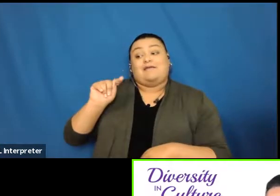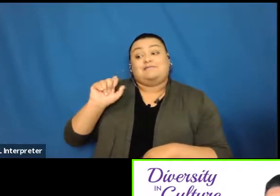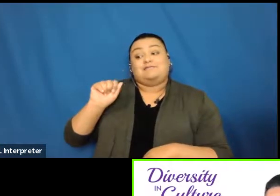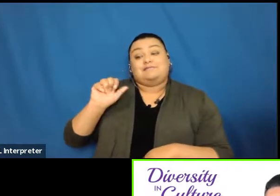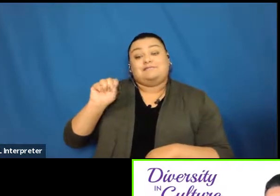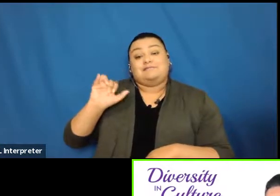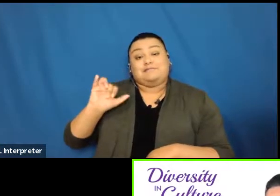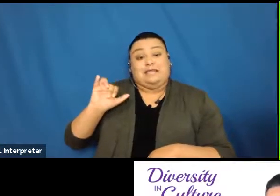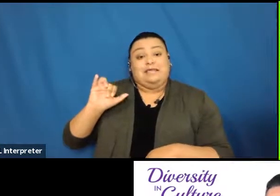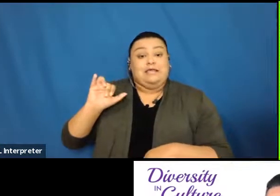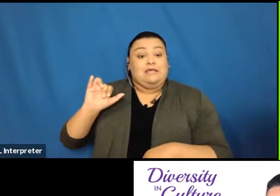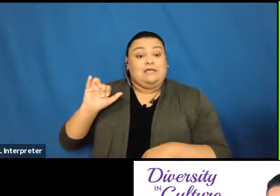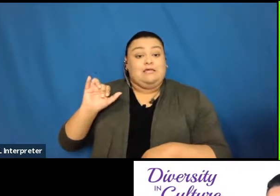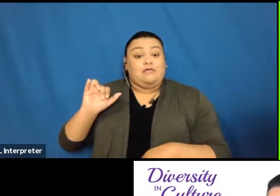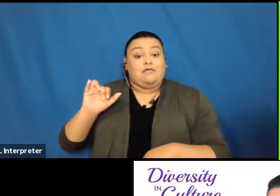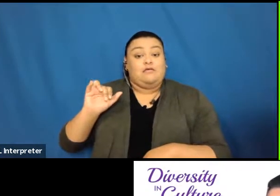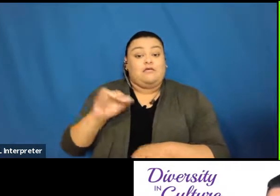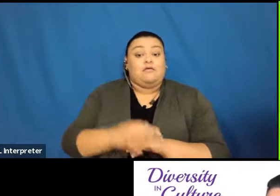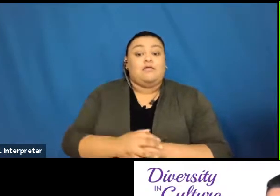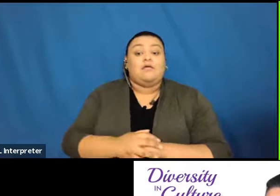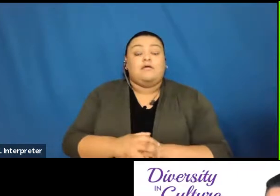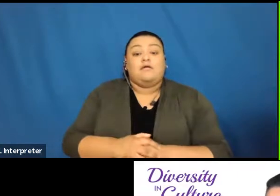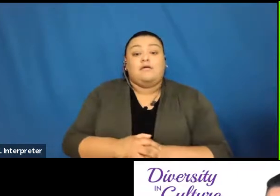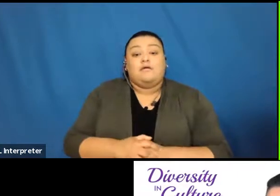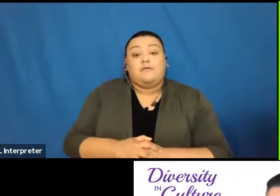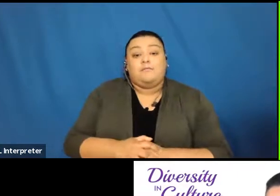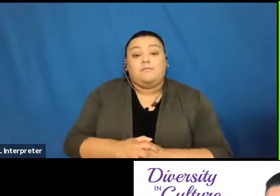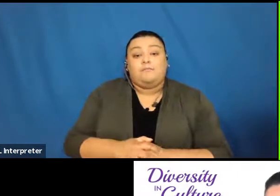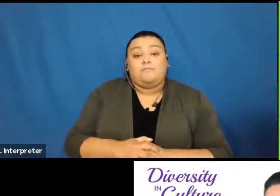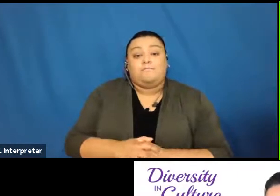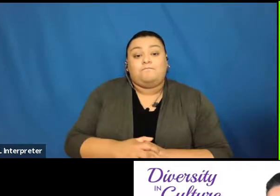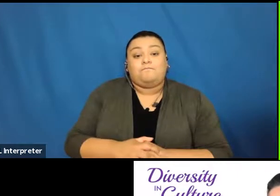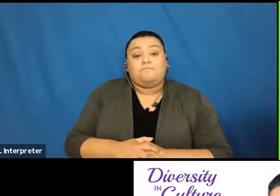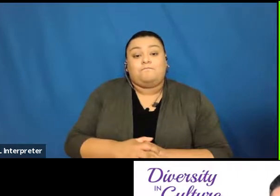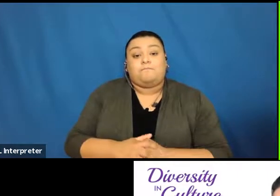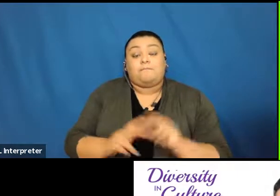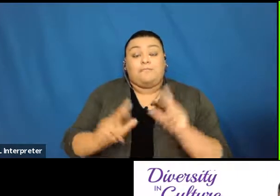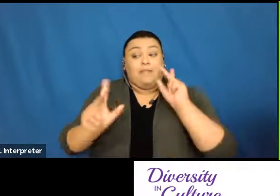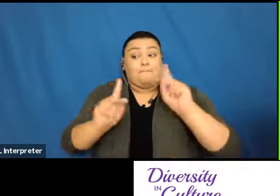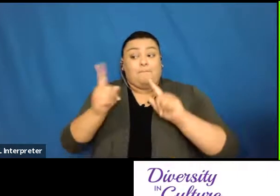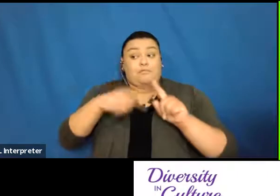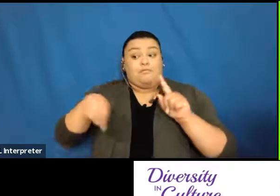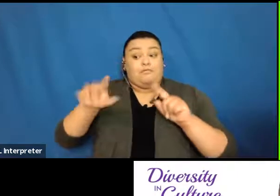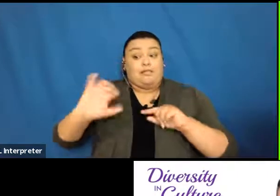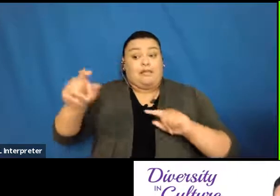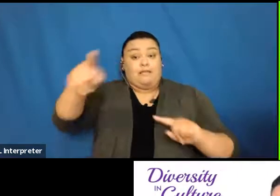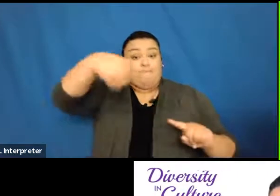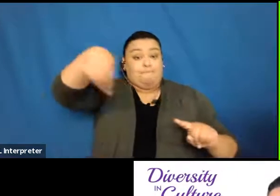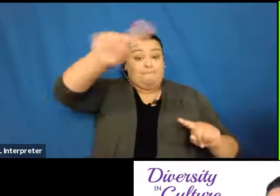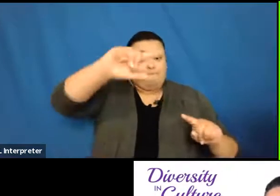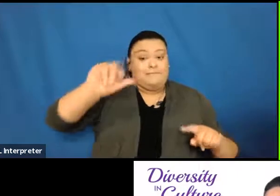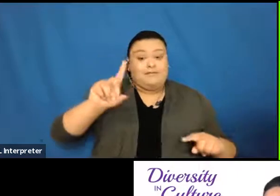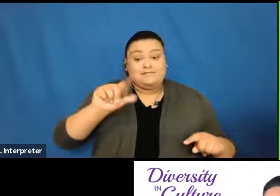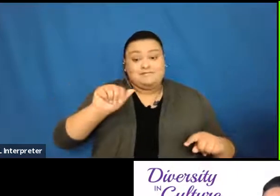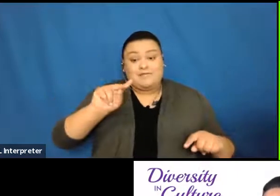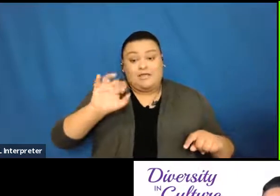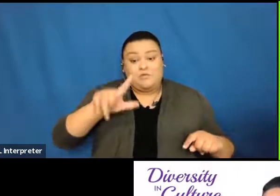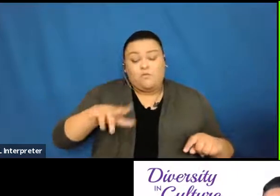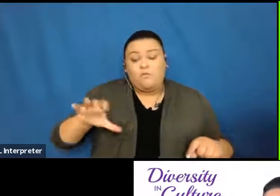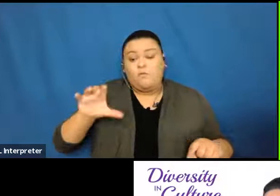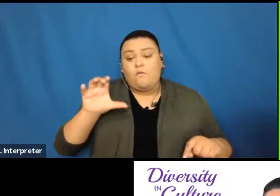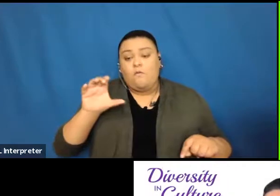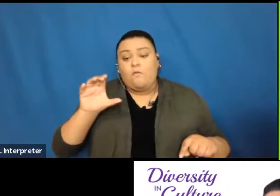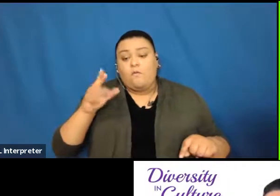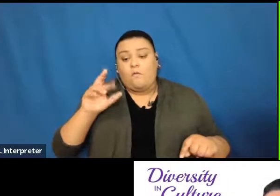but down the road, is that the people like them, Gang of Four, the more progressive, the really